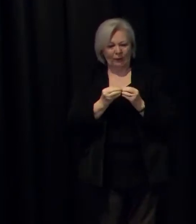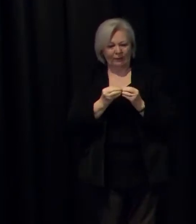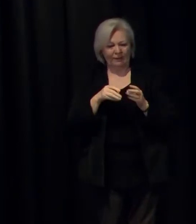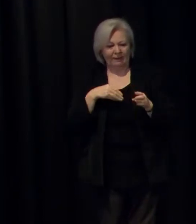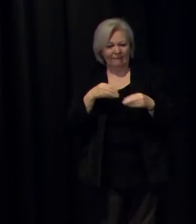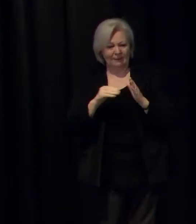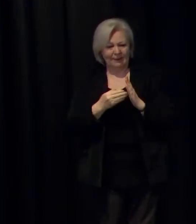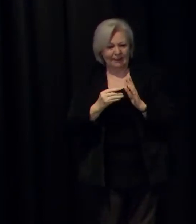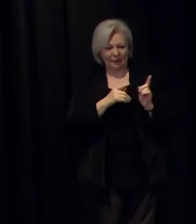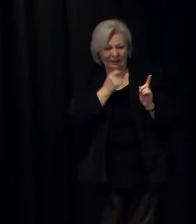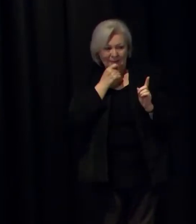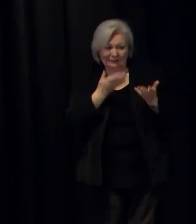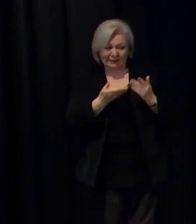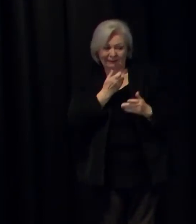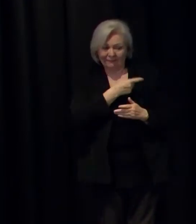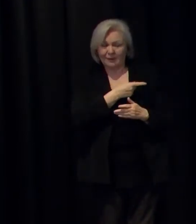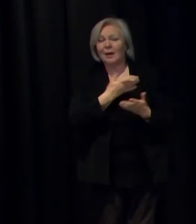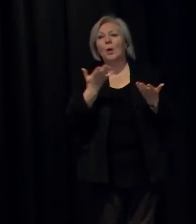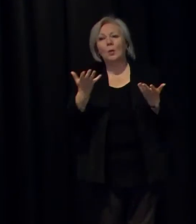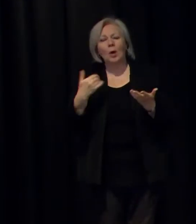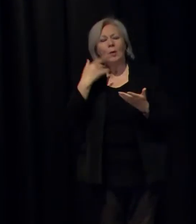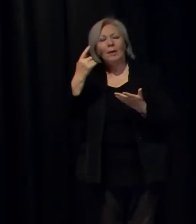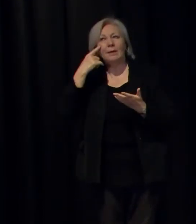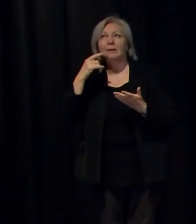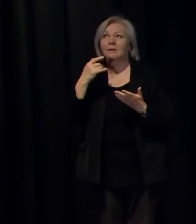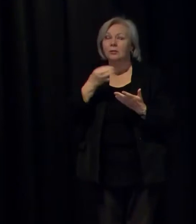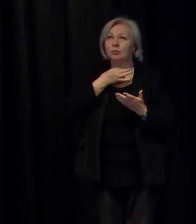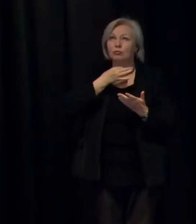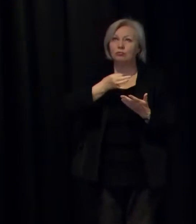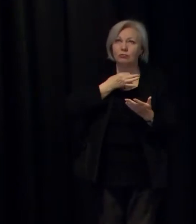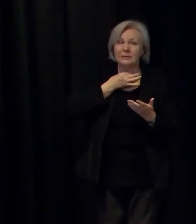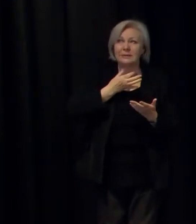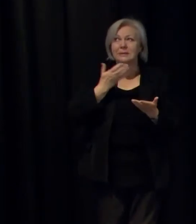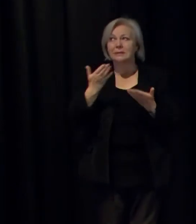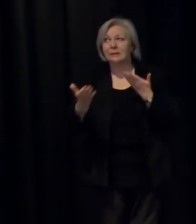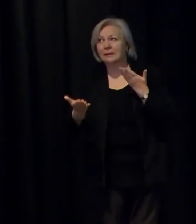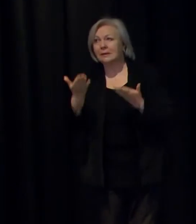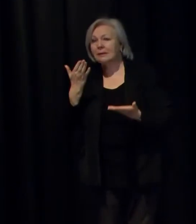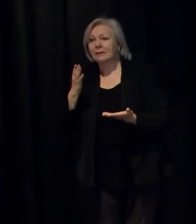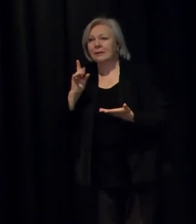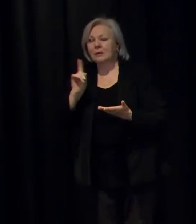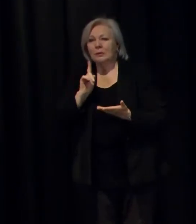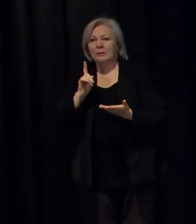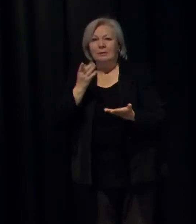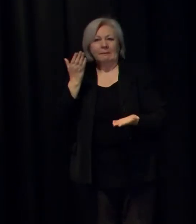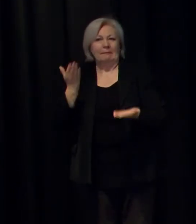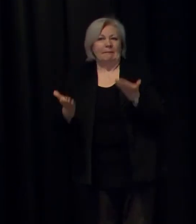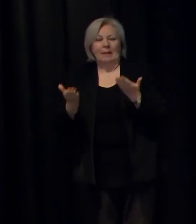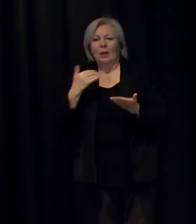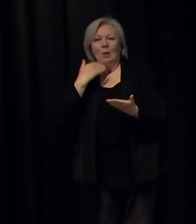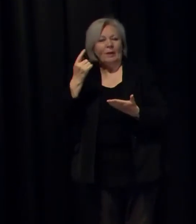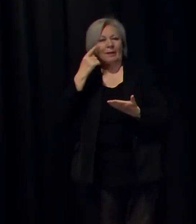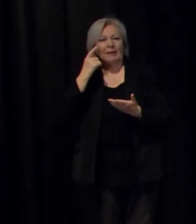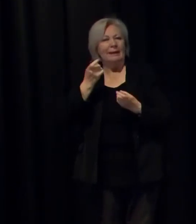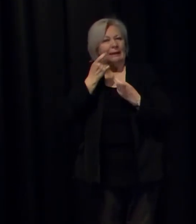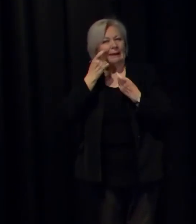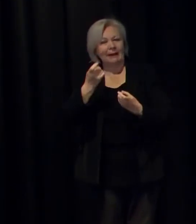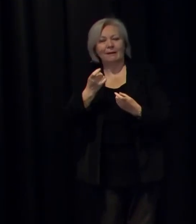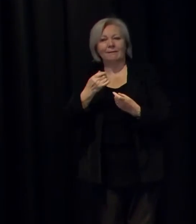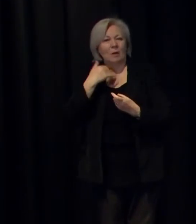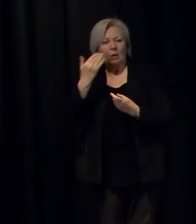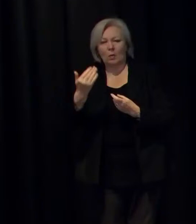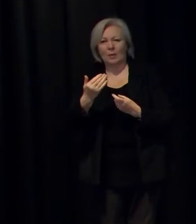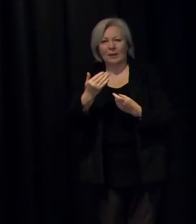risk. We are always balancing really difficult issues and questions here, but treading that line